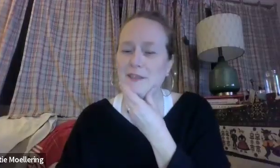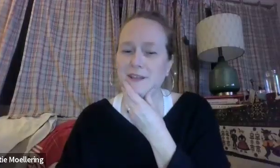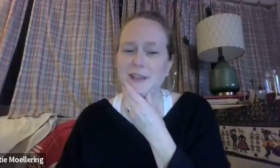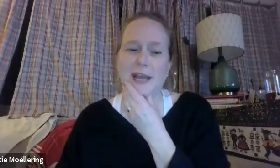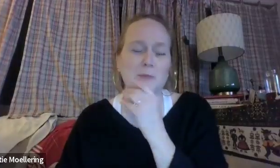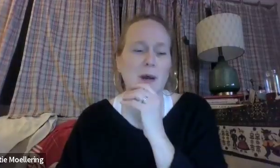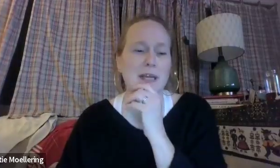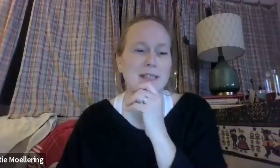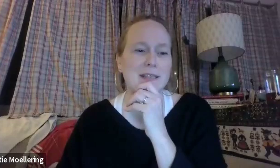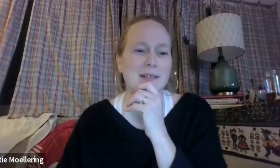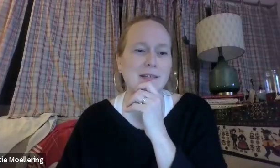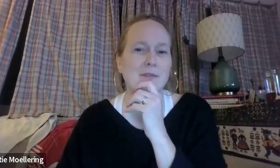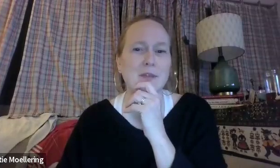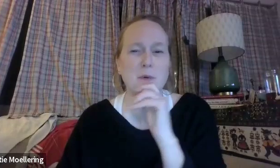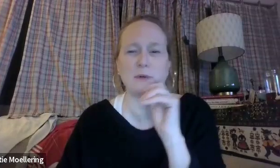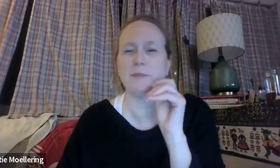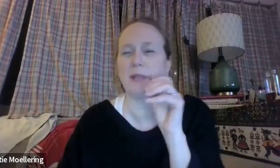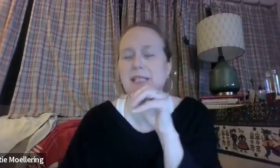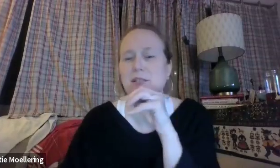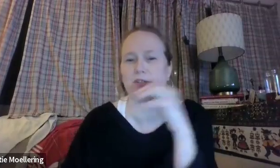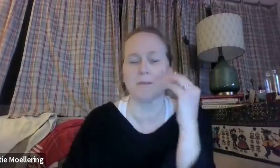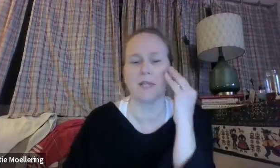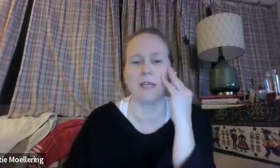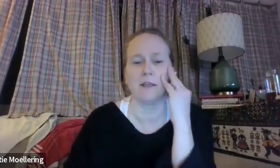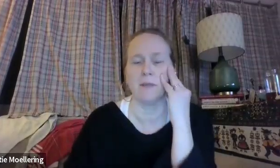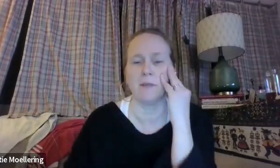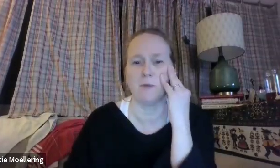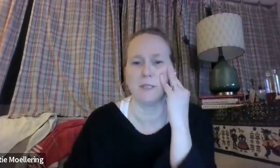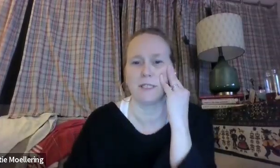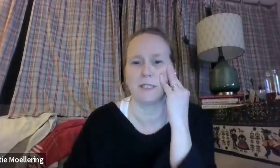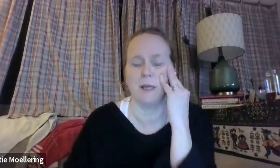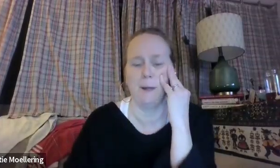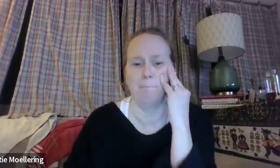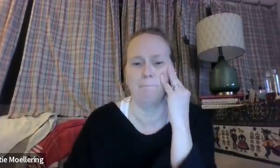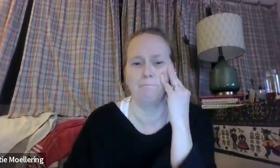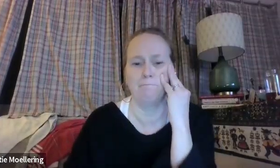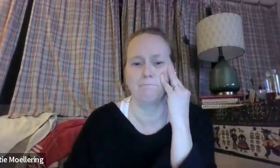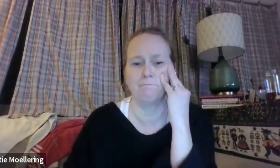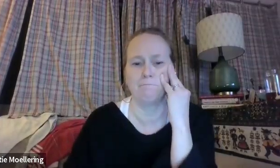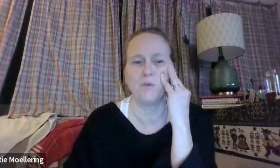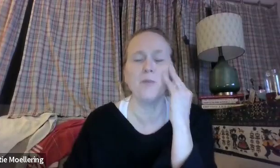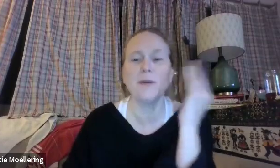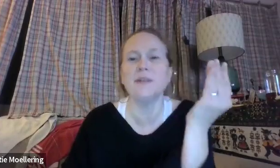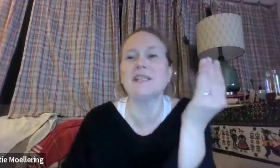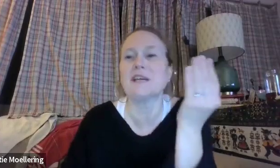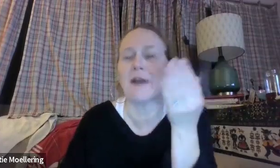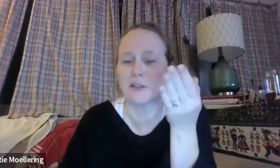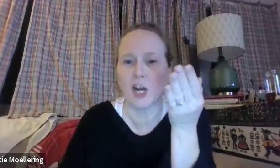the class was. I feel like we were doing places or something. Like maybe it was we were probably doing things like fire